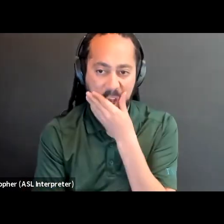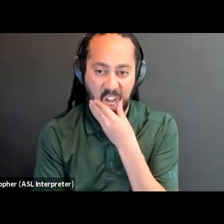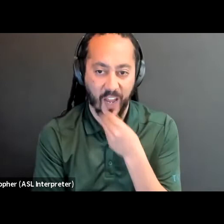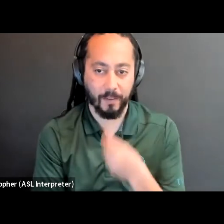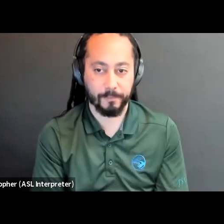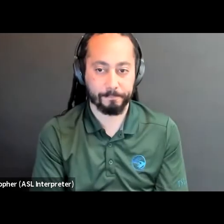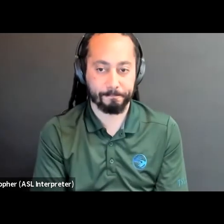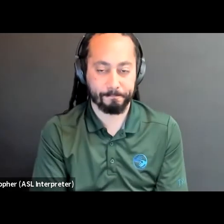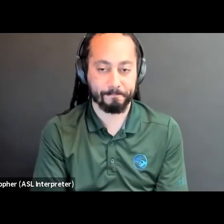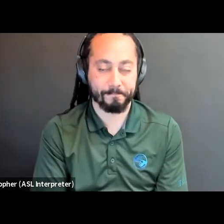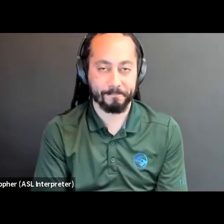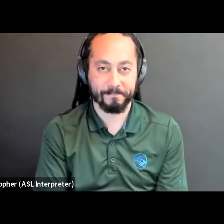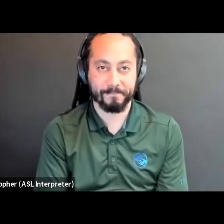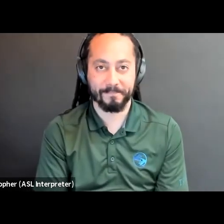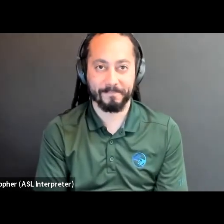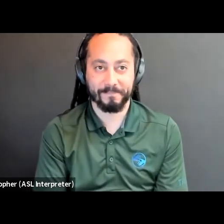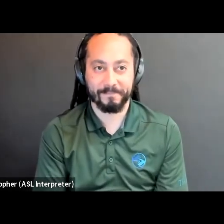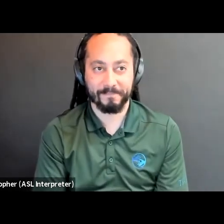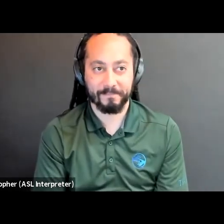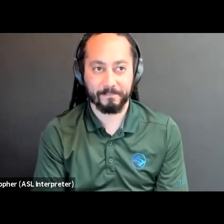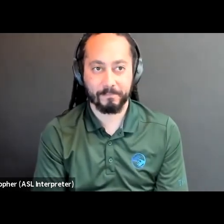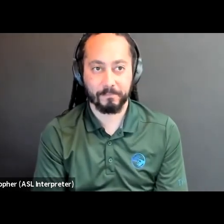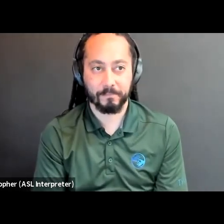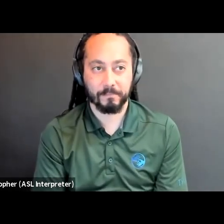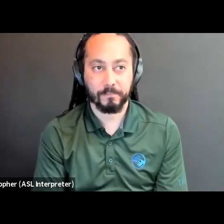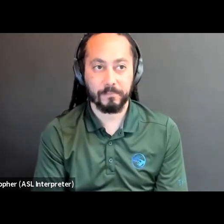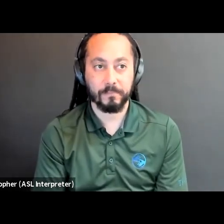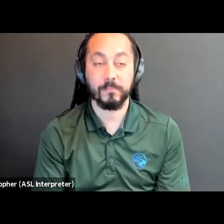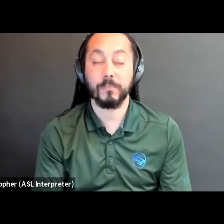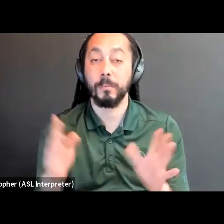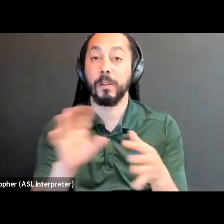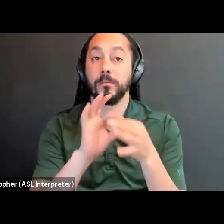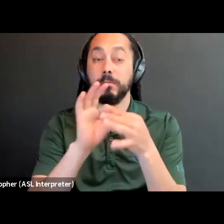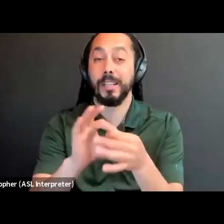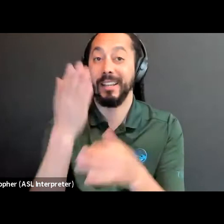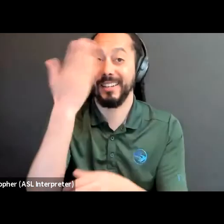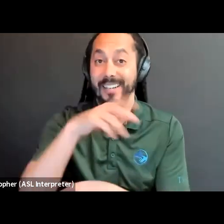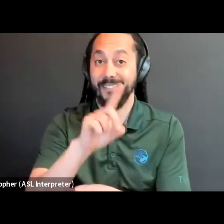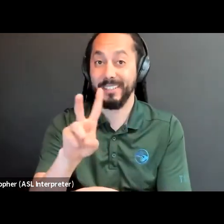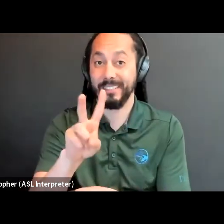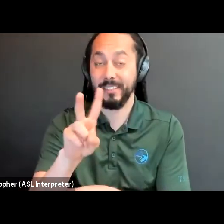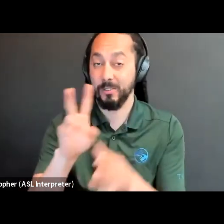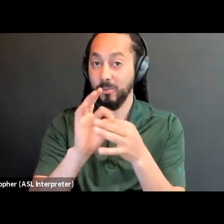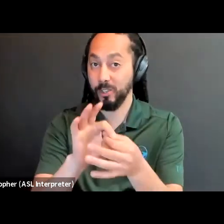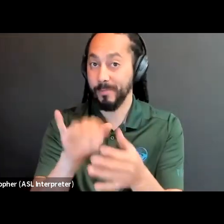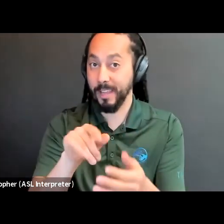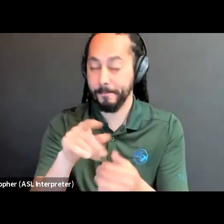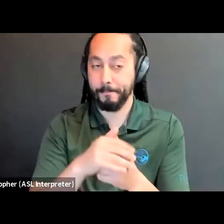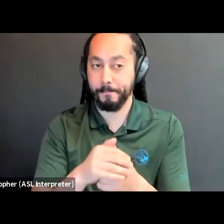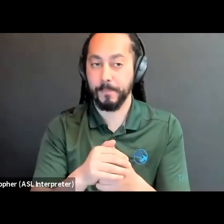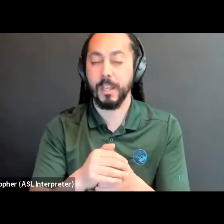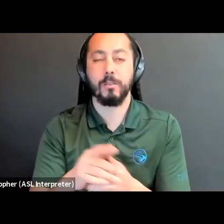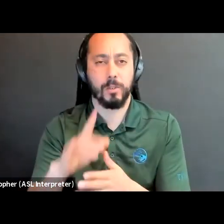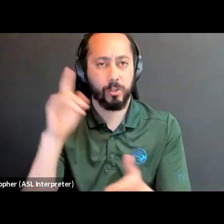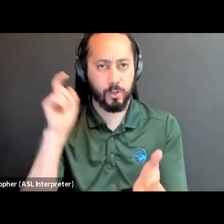With relation to the invisibility of domestic violence, what we've also seen is that there is a close relationship